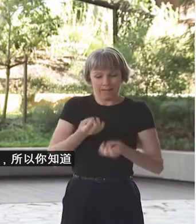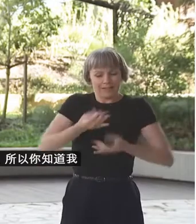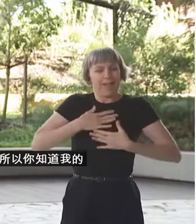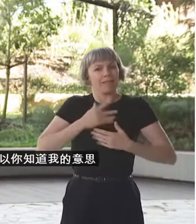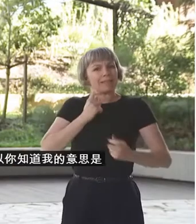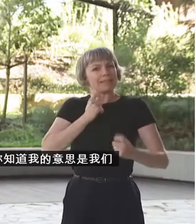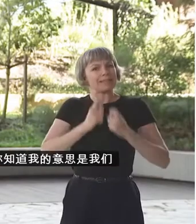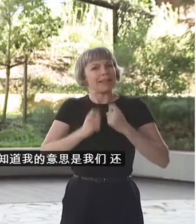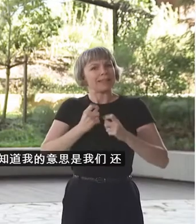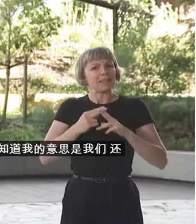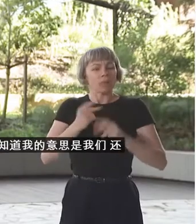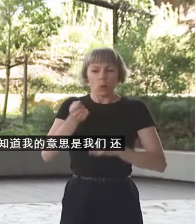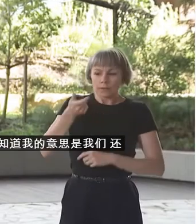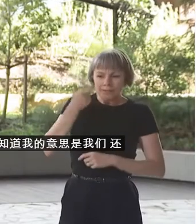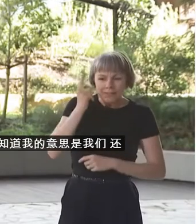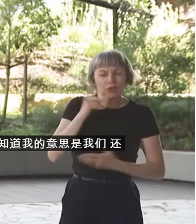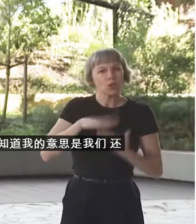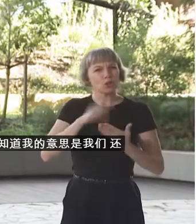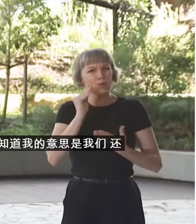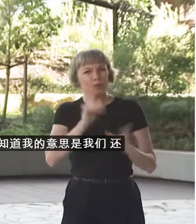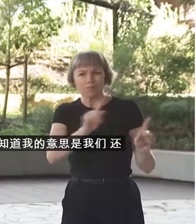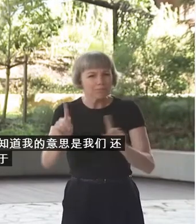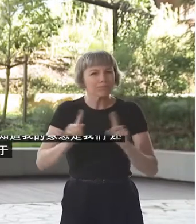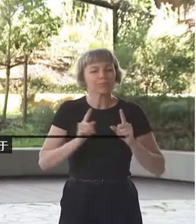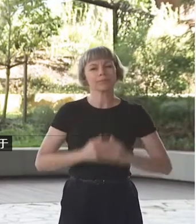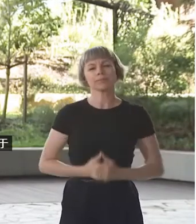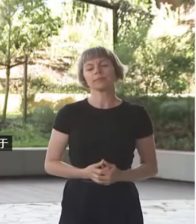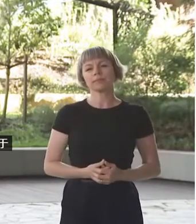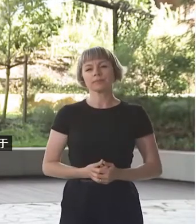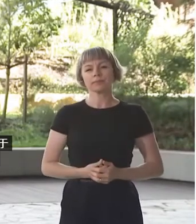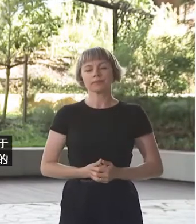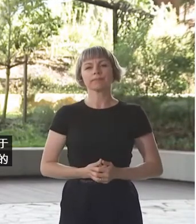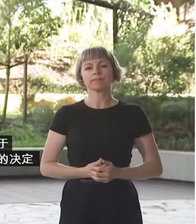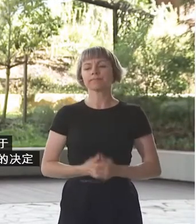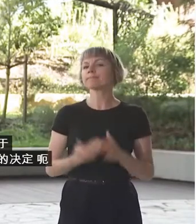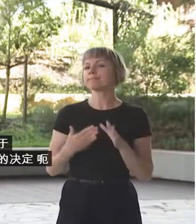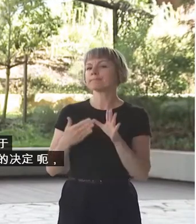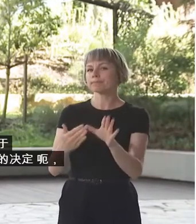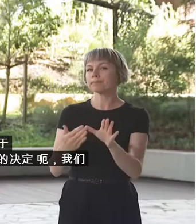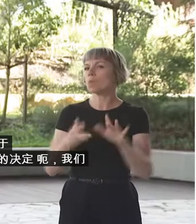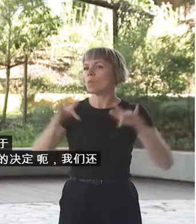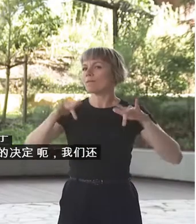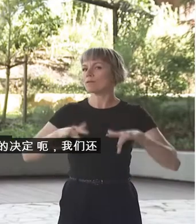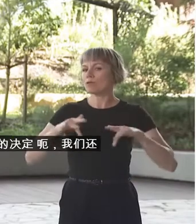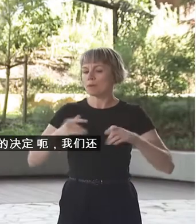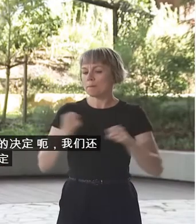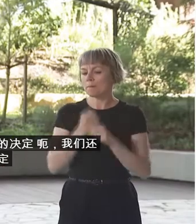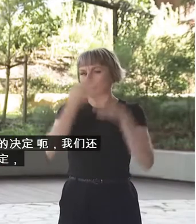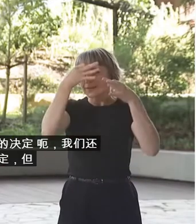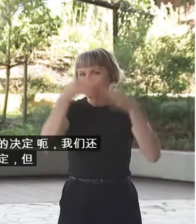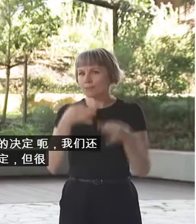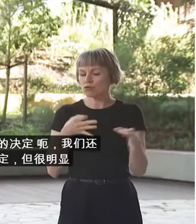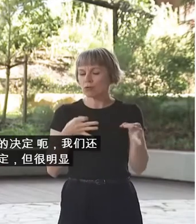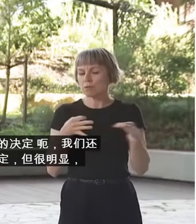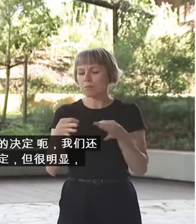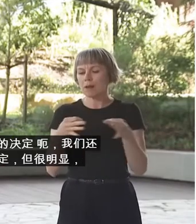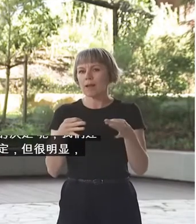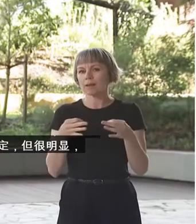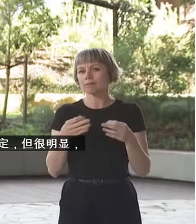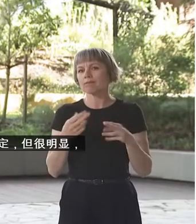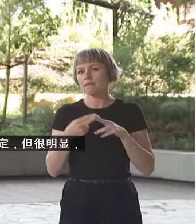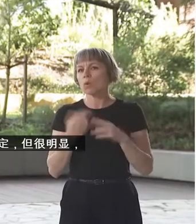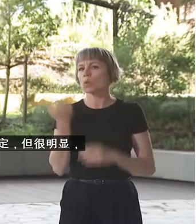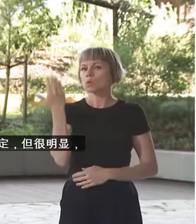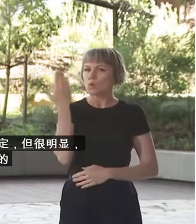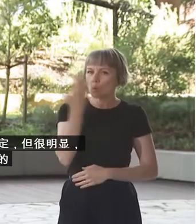so we haven't made any decisions yet in relation to tests to stay or surveillance. We have not made those decisions yet. Clearly